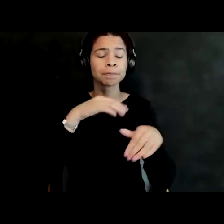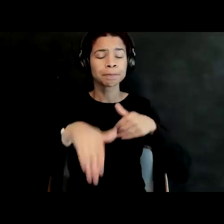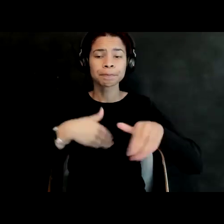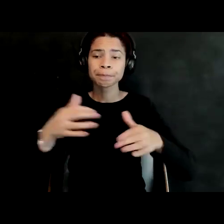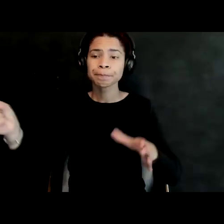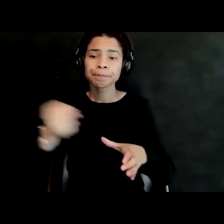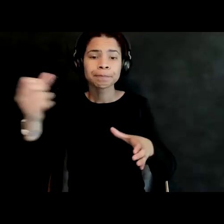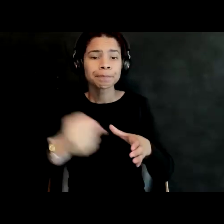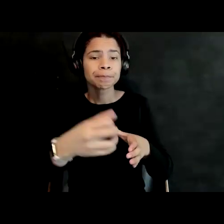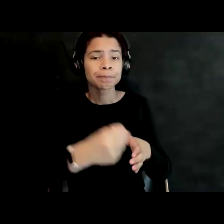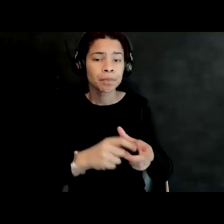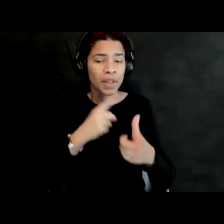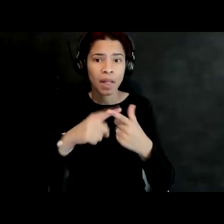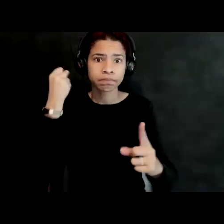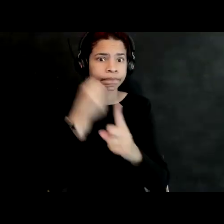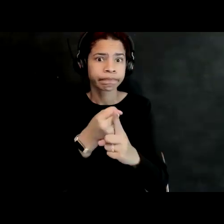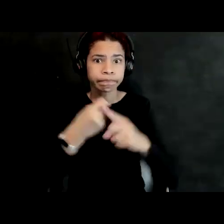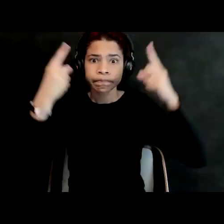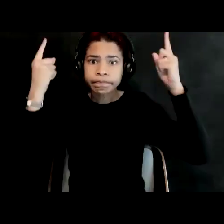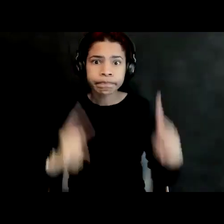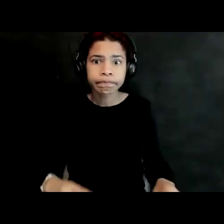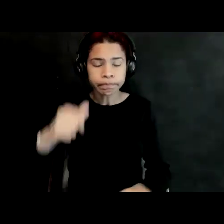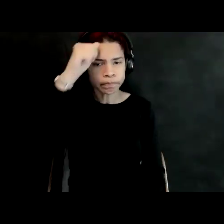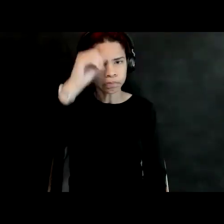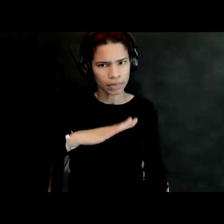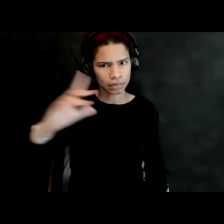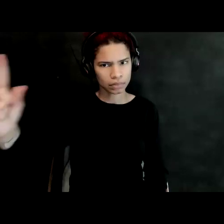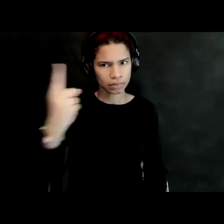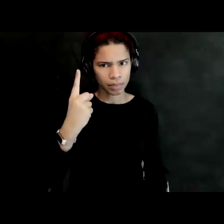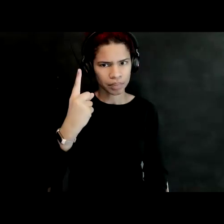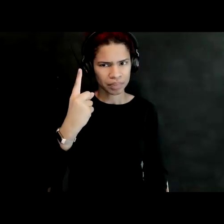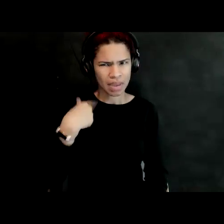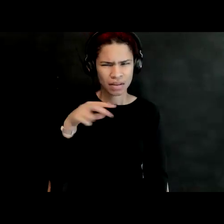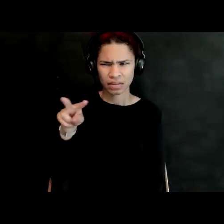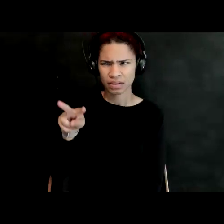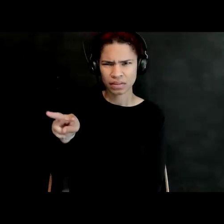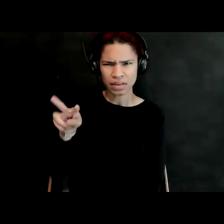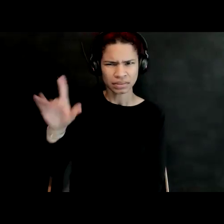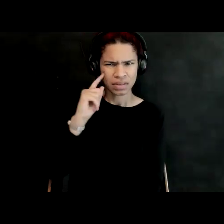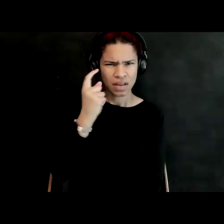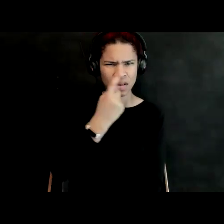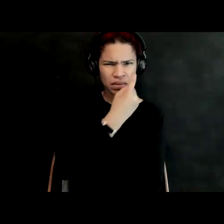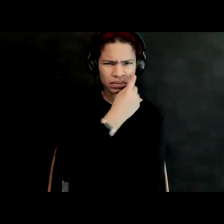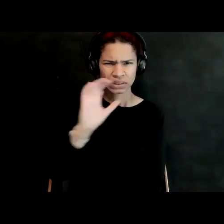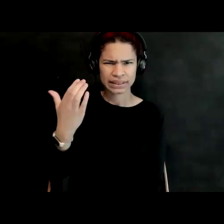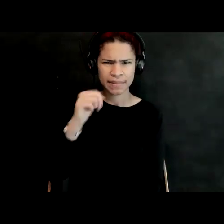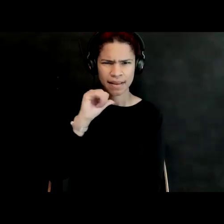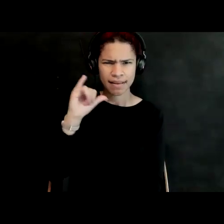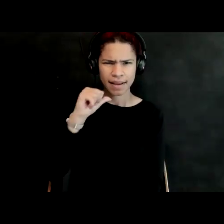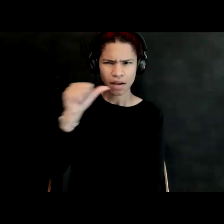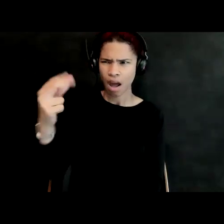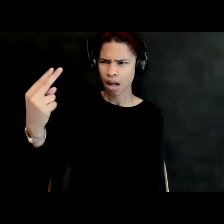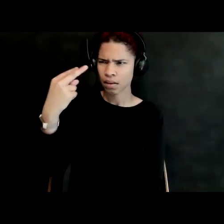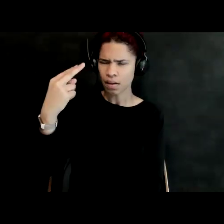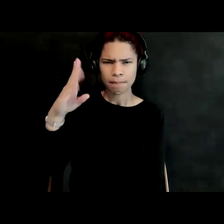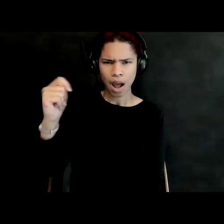suddenly, out of nowhere, this man approached me. He had this look in his eyes, like he wasn't looking at me, but looking through